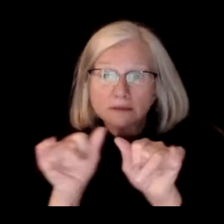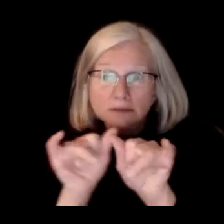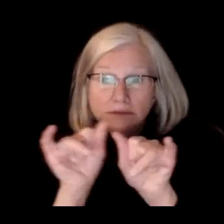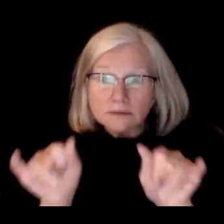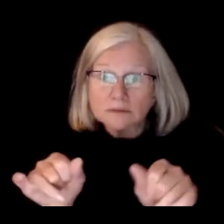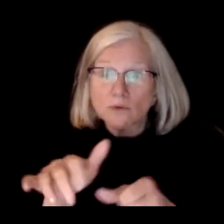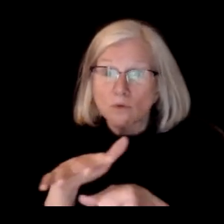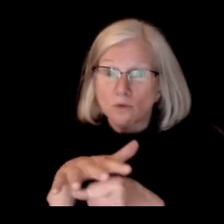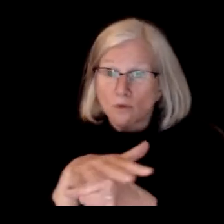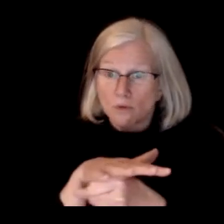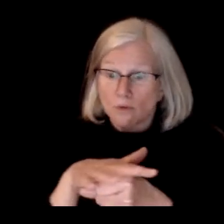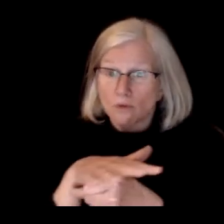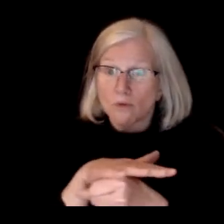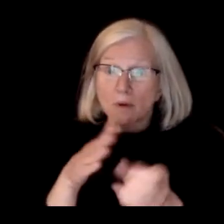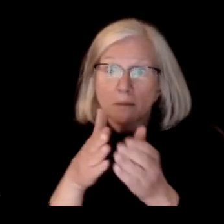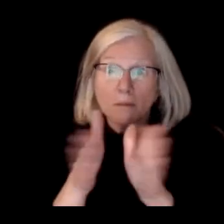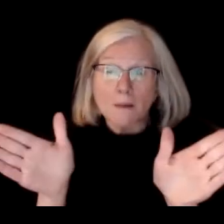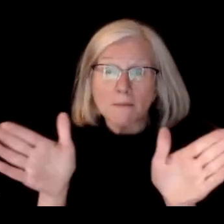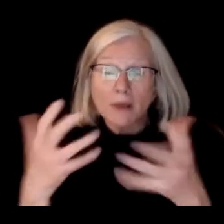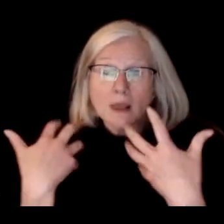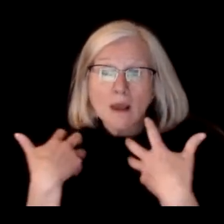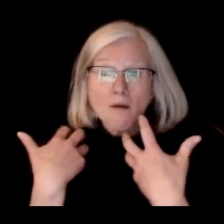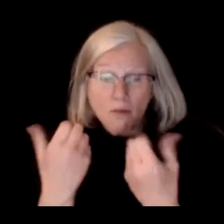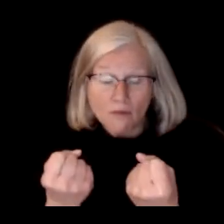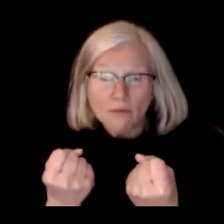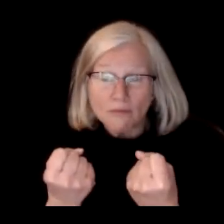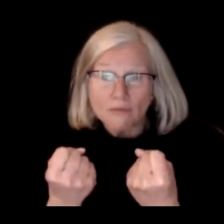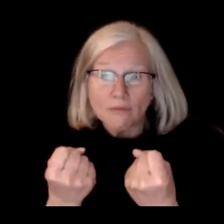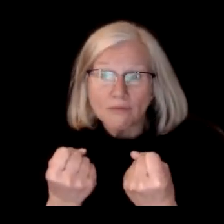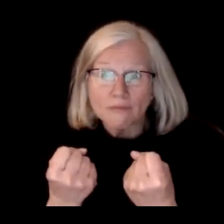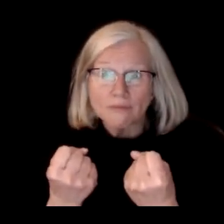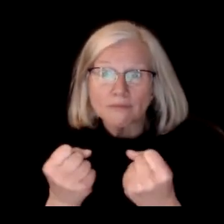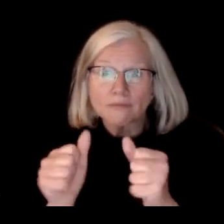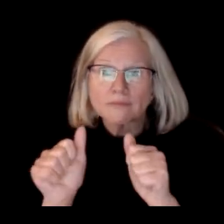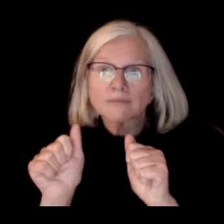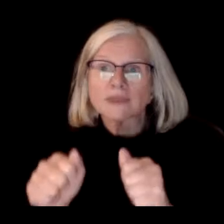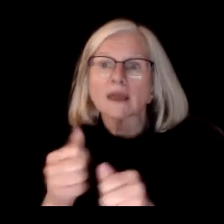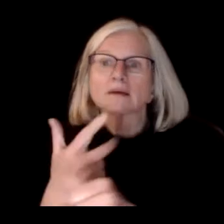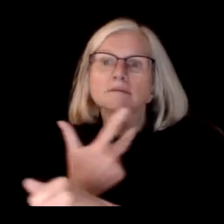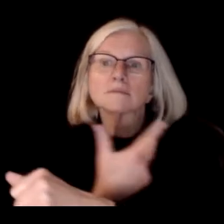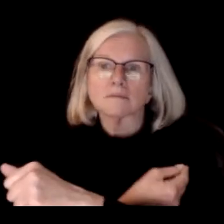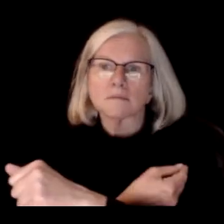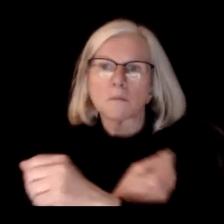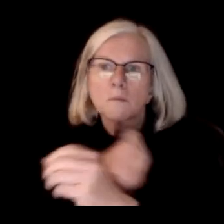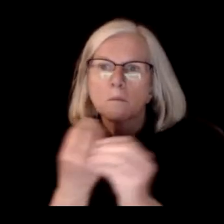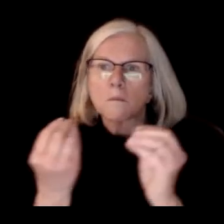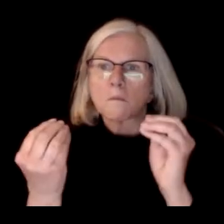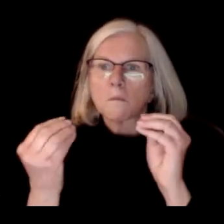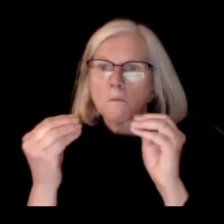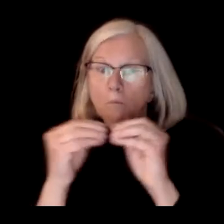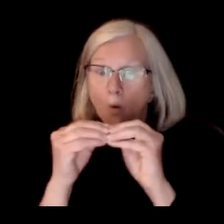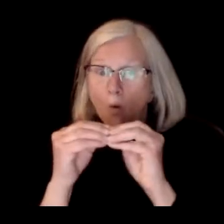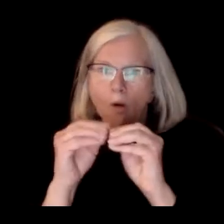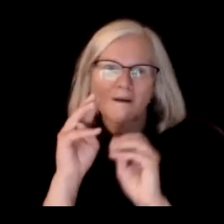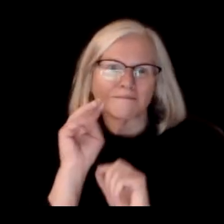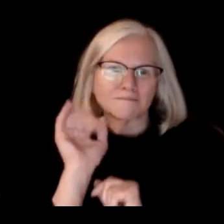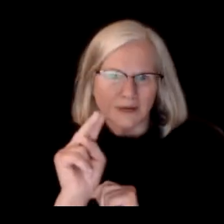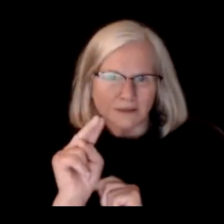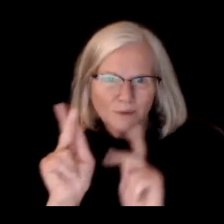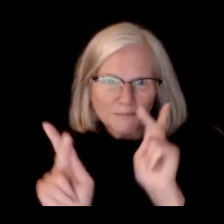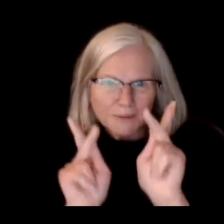can begin to provide vaccines to broader categories of Minnesotans, including those 65 years of age and